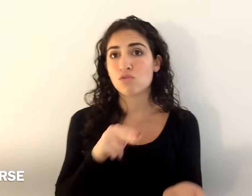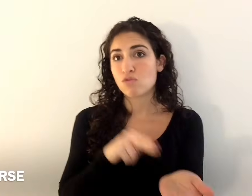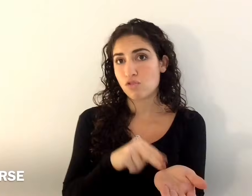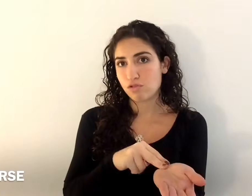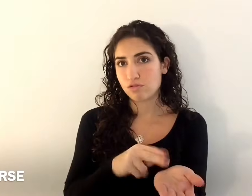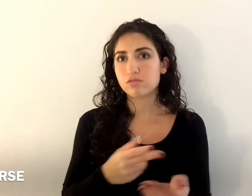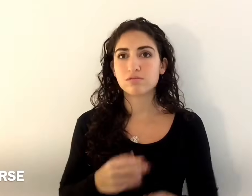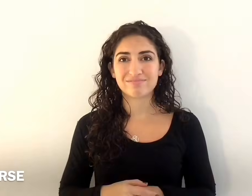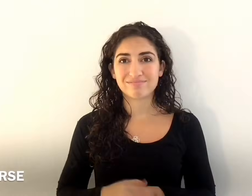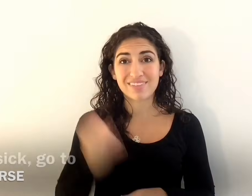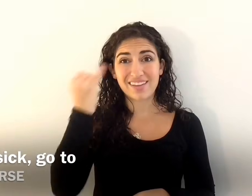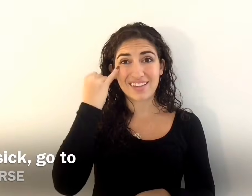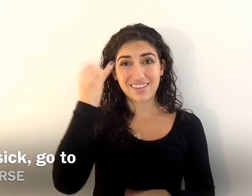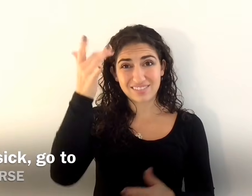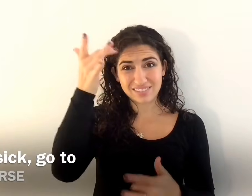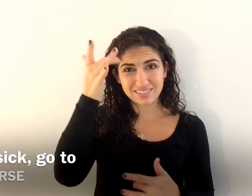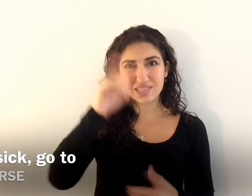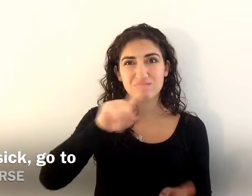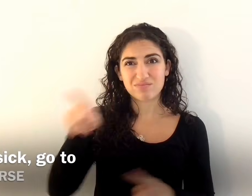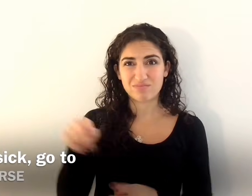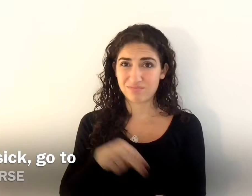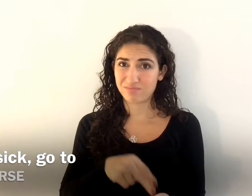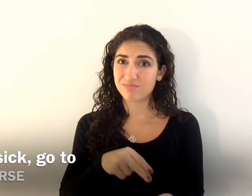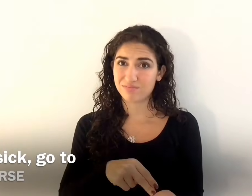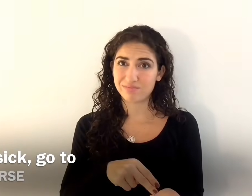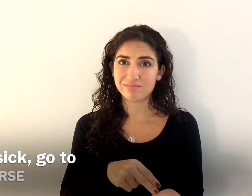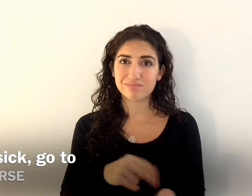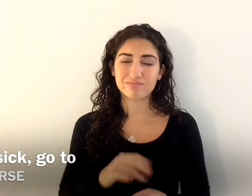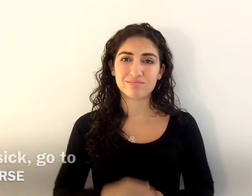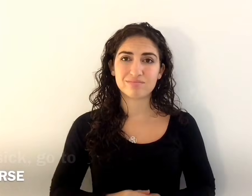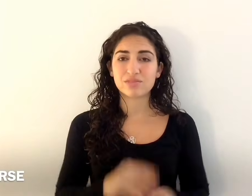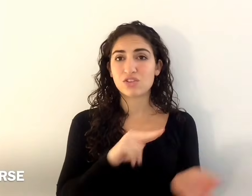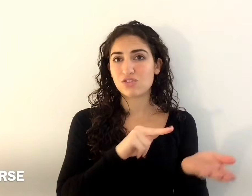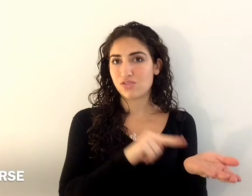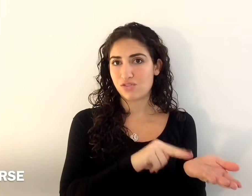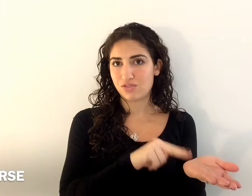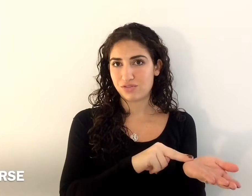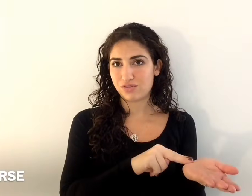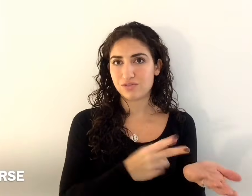Nurse. So if you're sick, you go to the nurse.